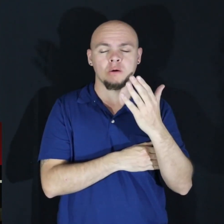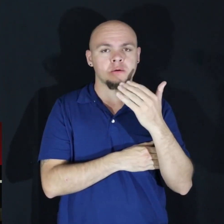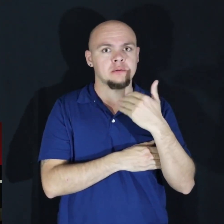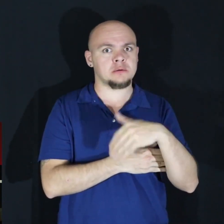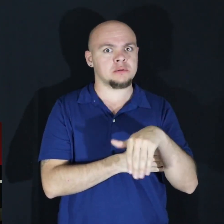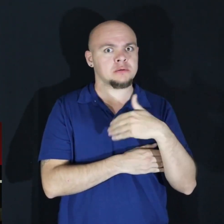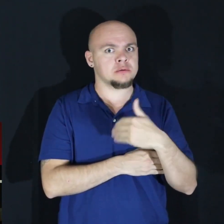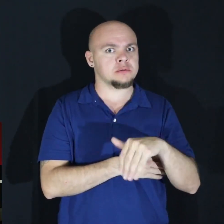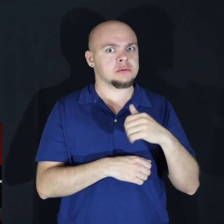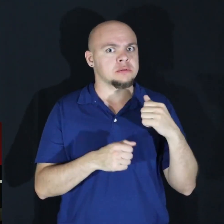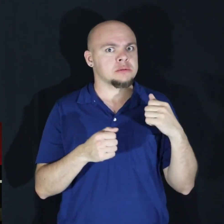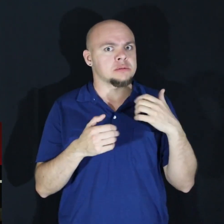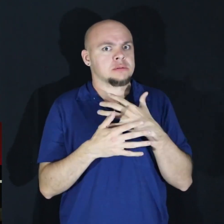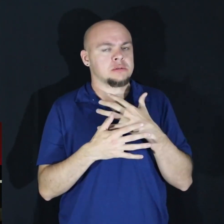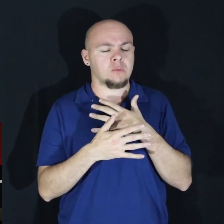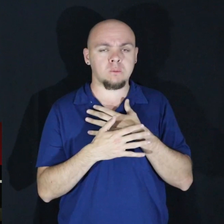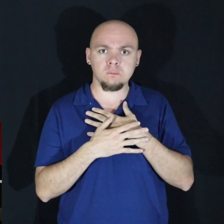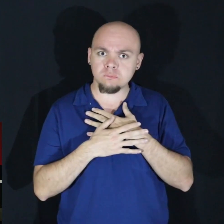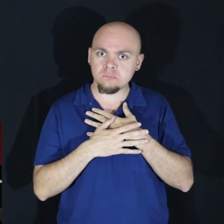entirely different tact.